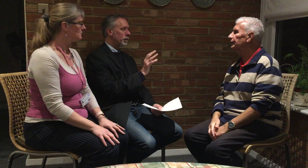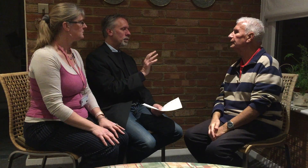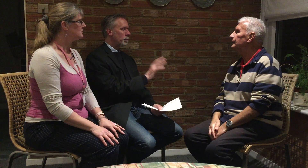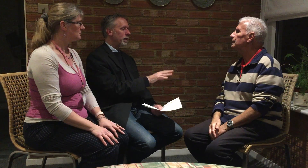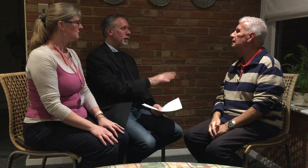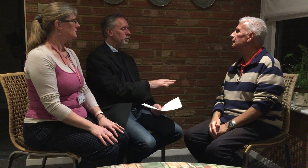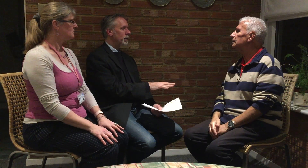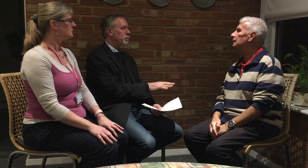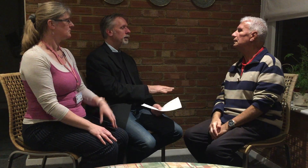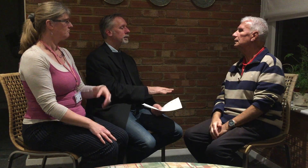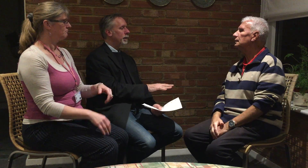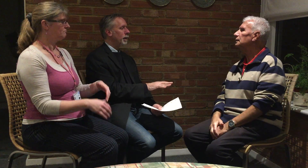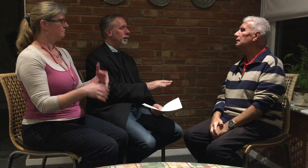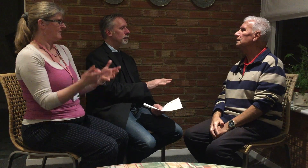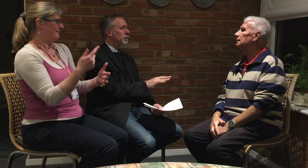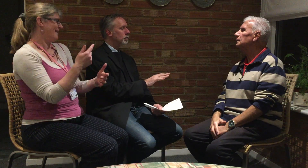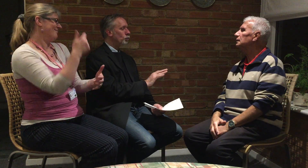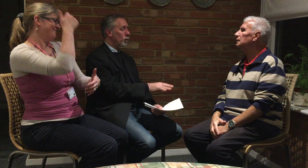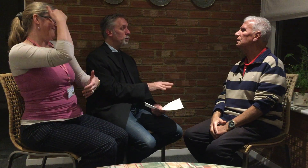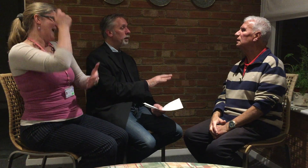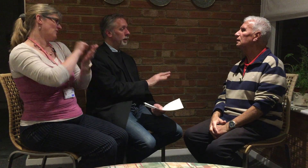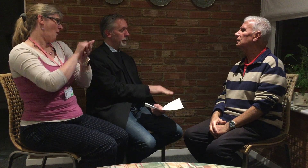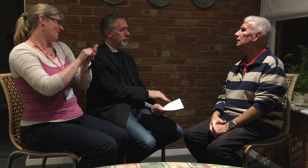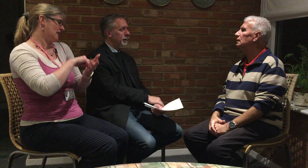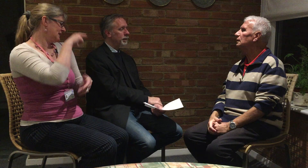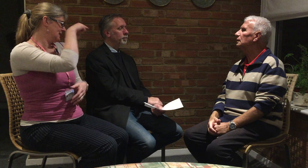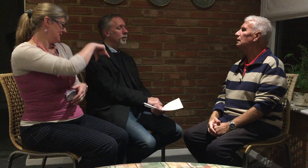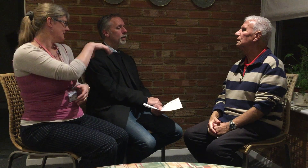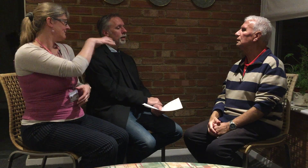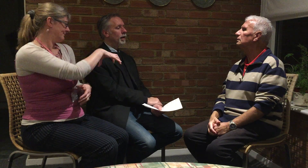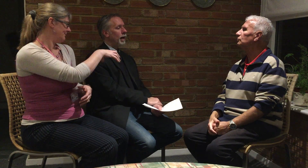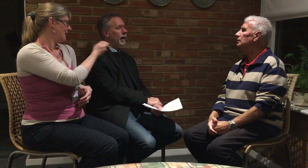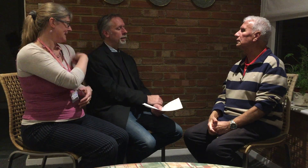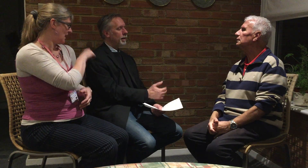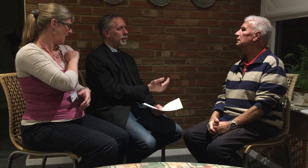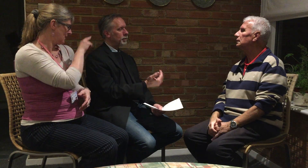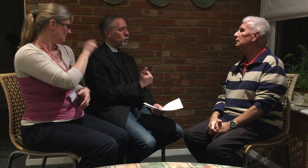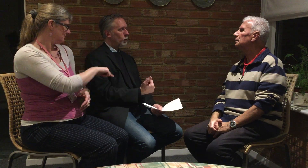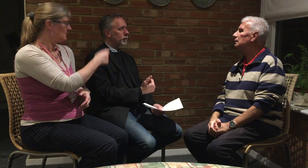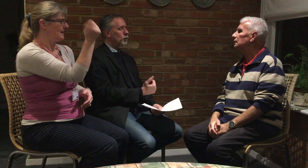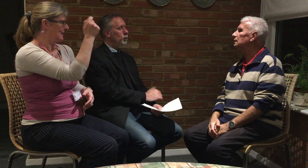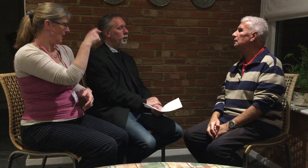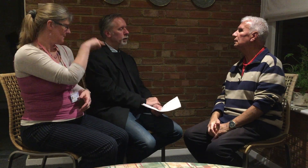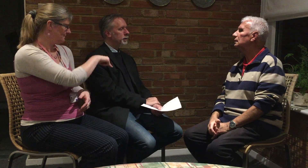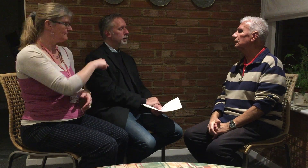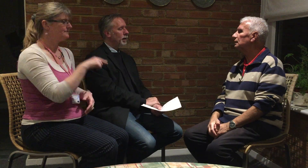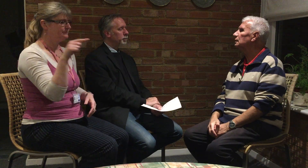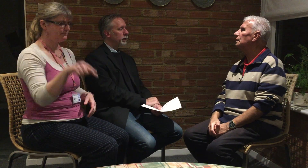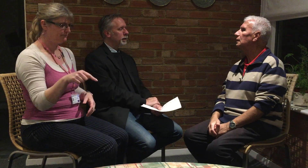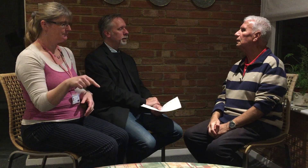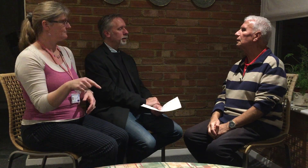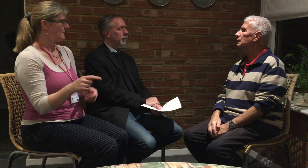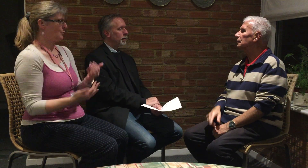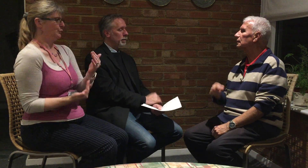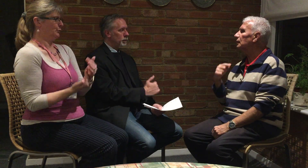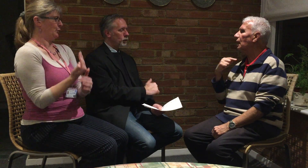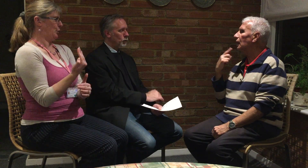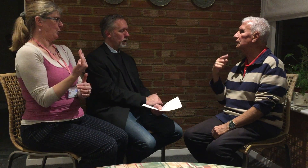with the main company based in Rome, in Italy, and then with a new part of the company here in the